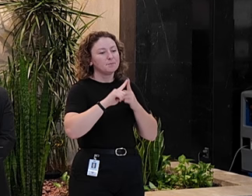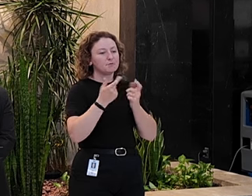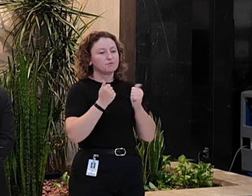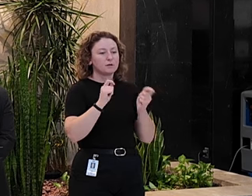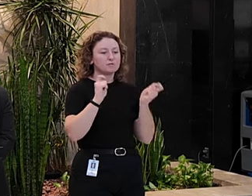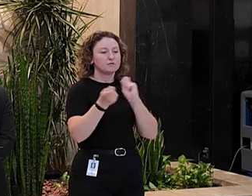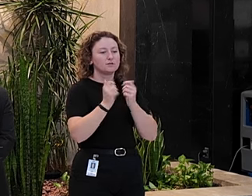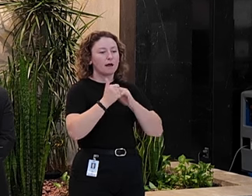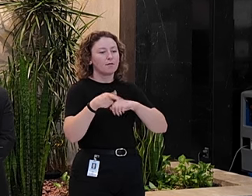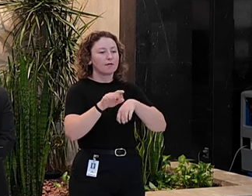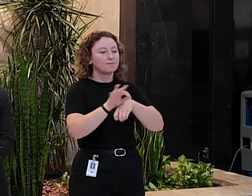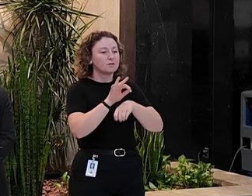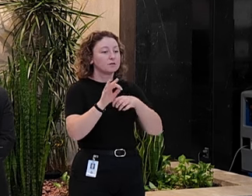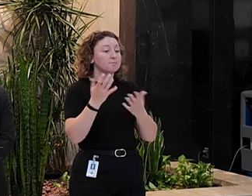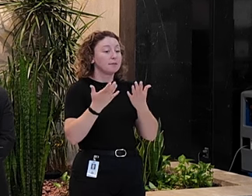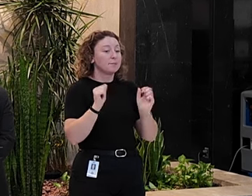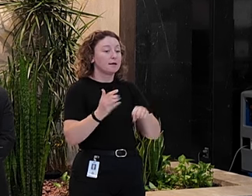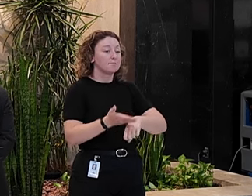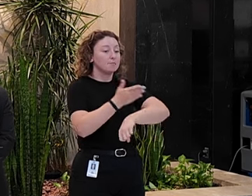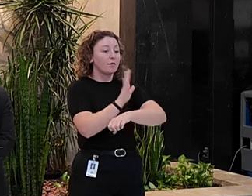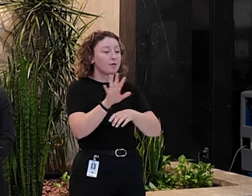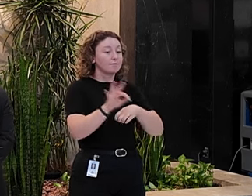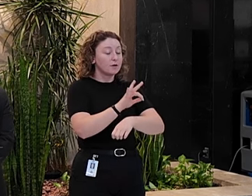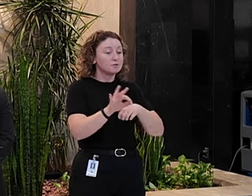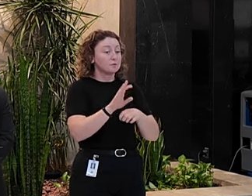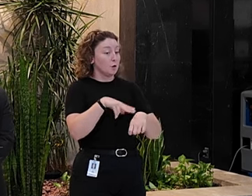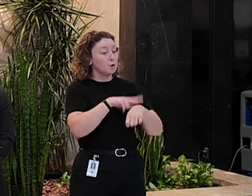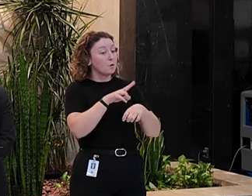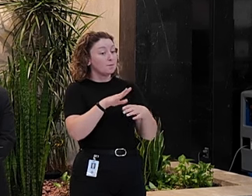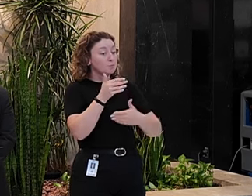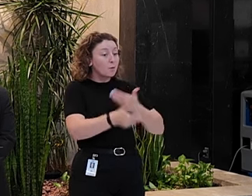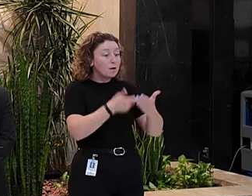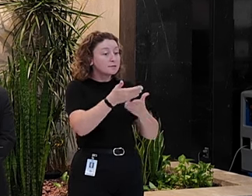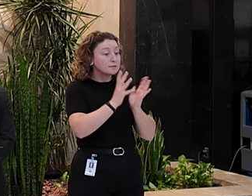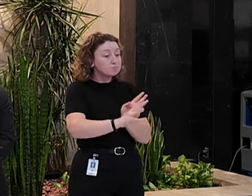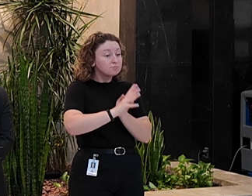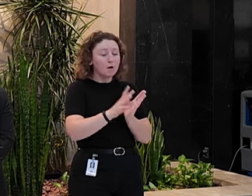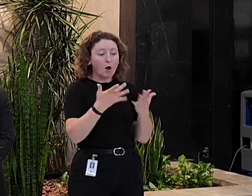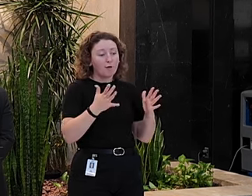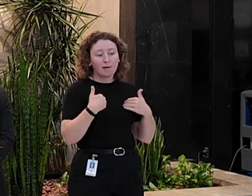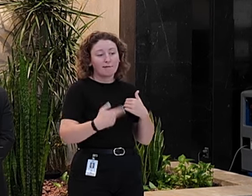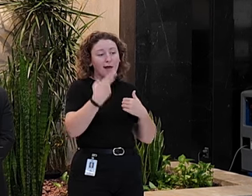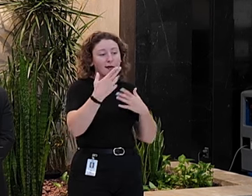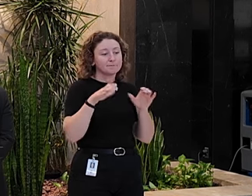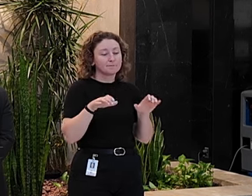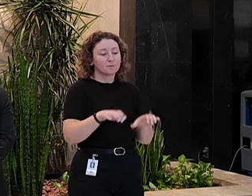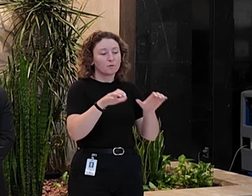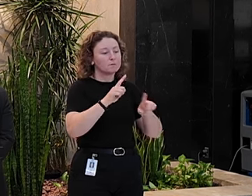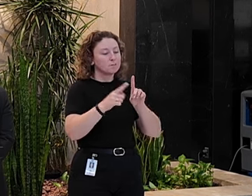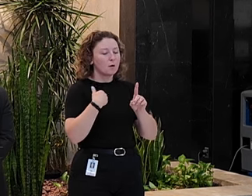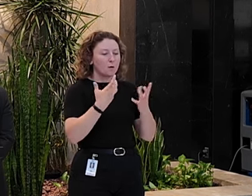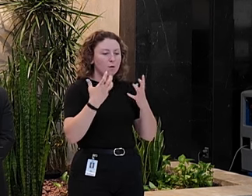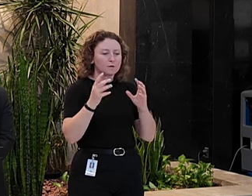see if we can get enhanced performance out of it. Normal process flows, they already have high performance, but we're more willing to look